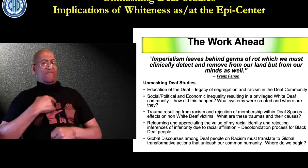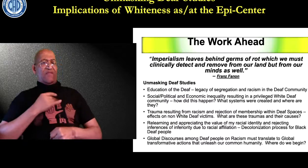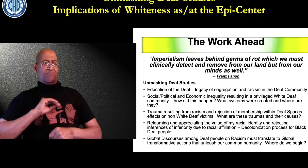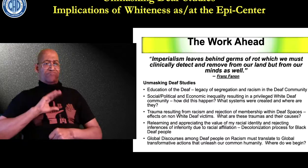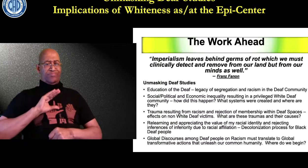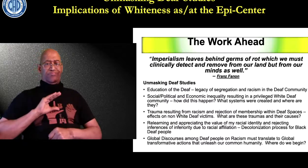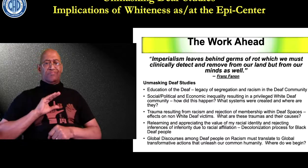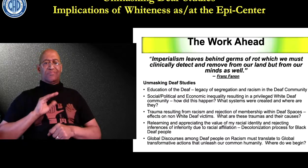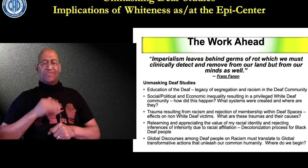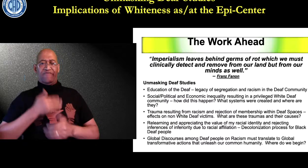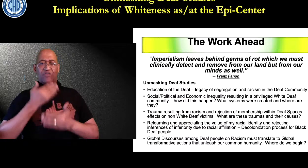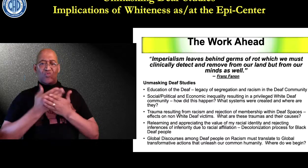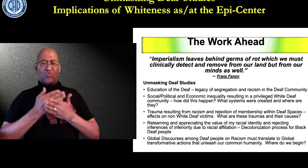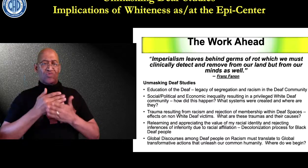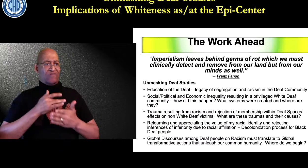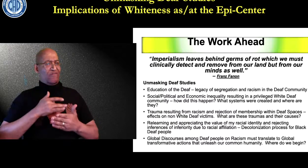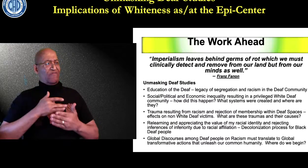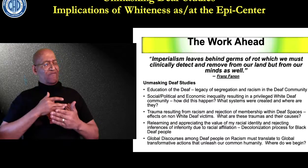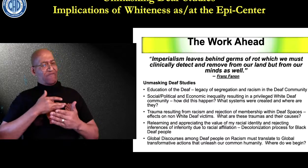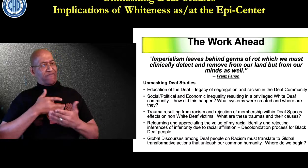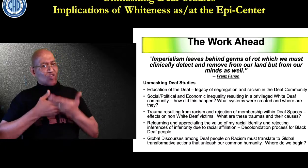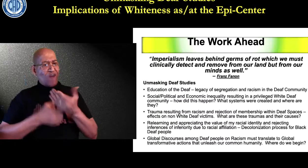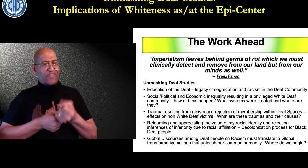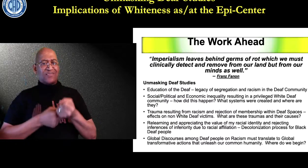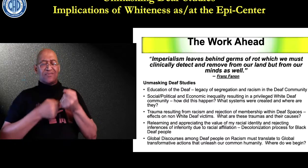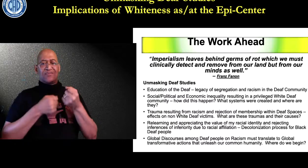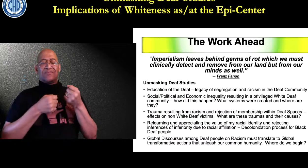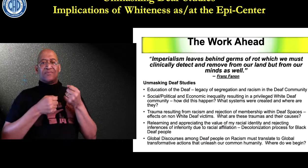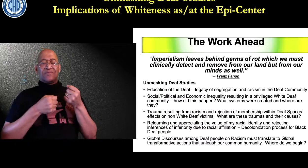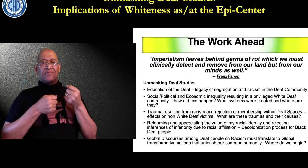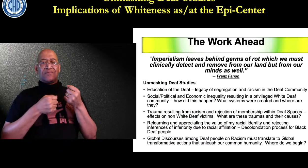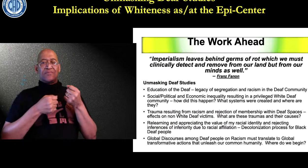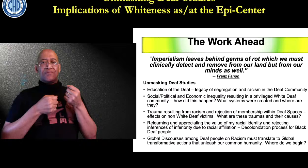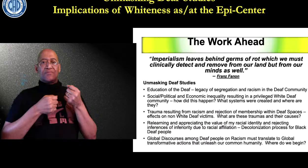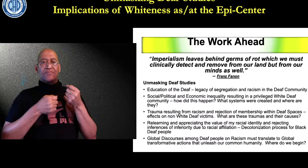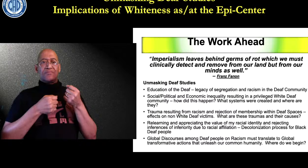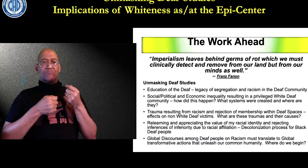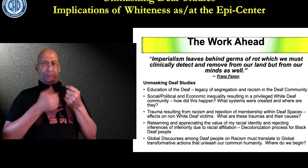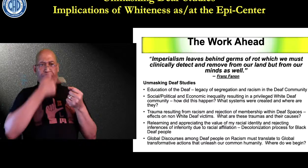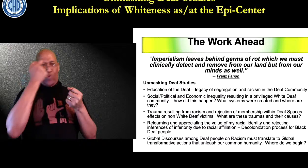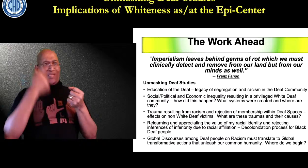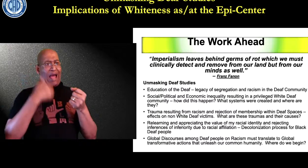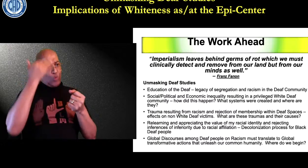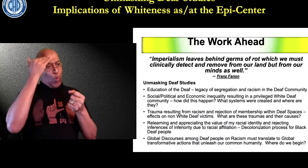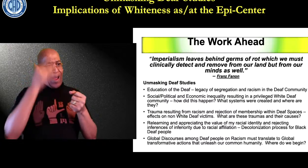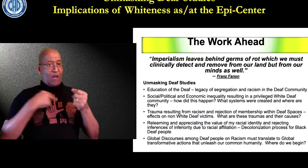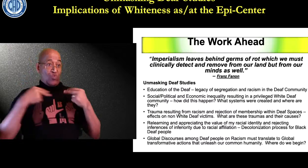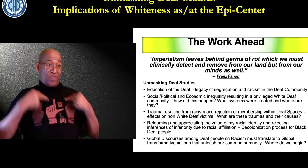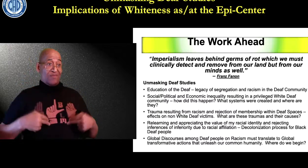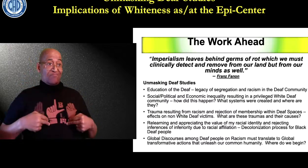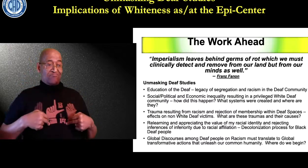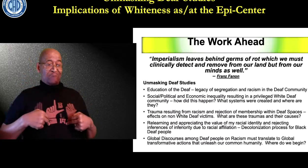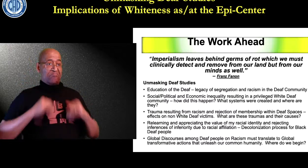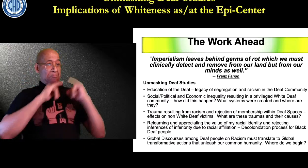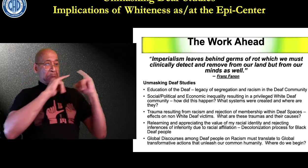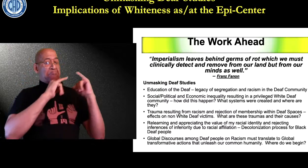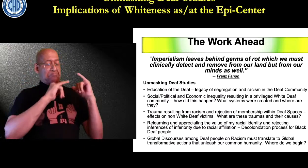literally finding a way to be comfortable with making myself, you know, be able to be trustworthy,